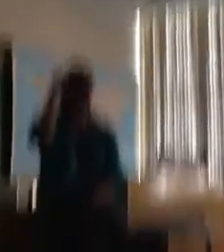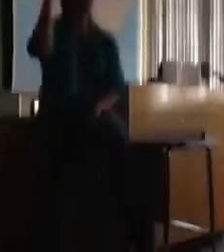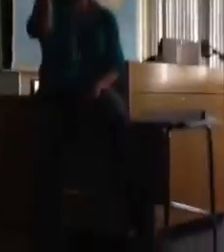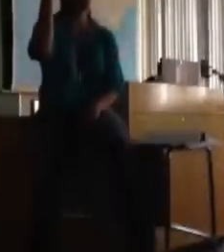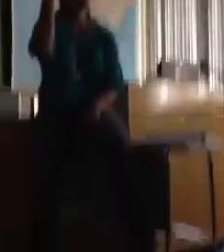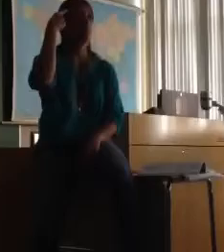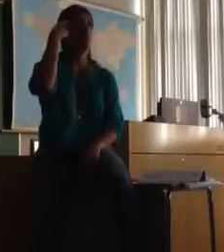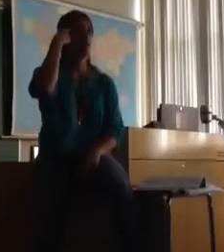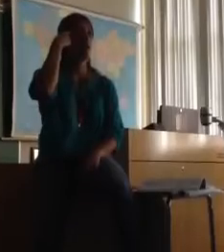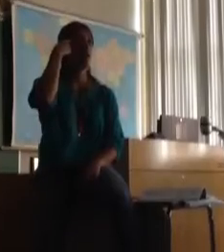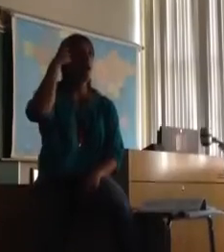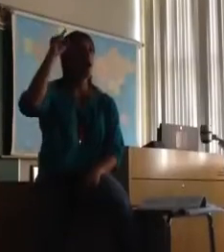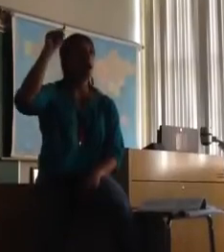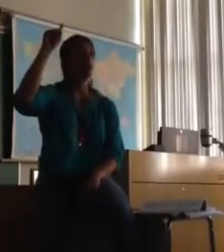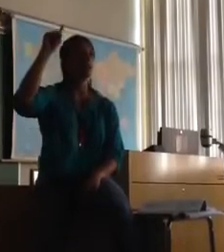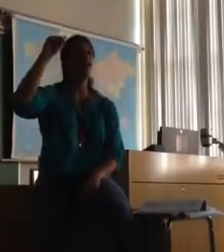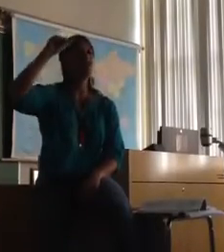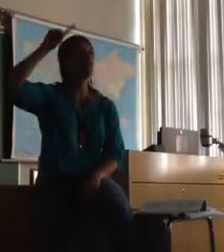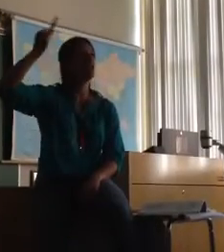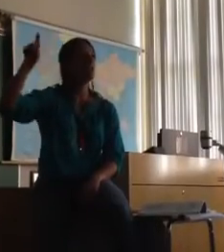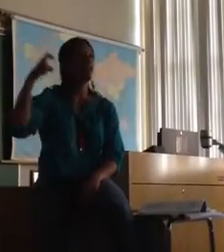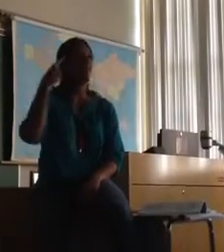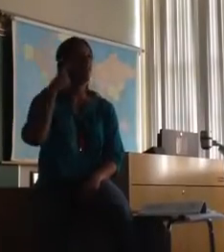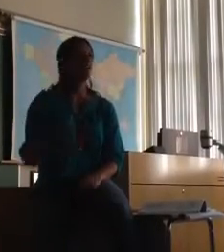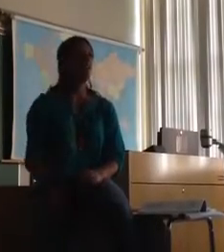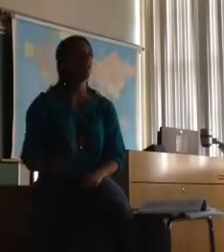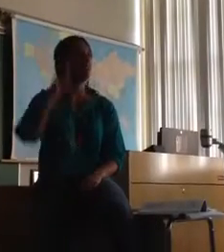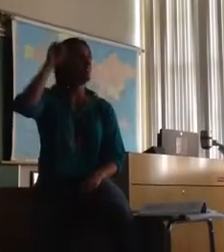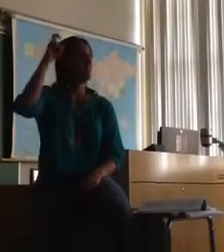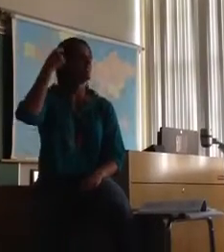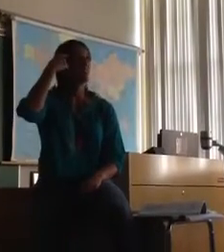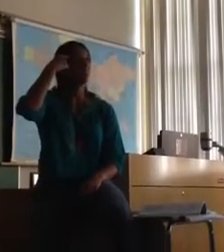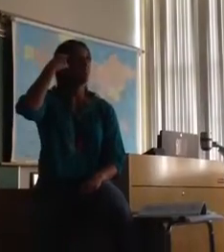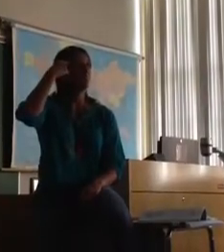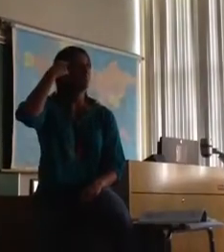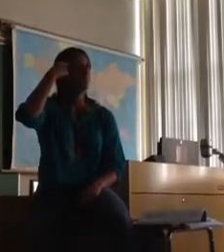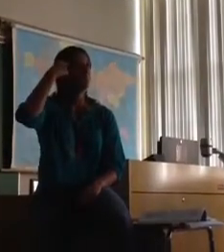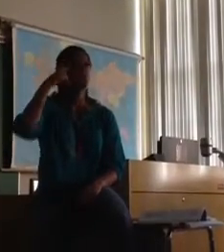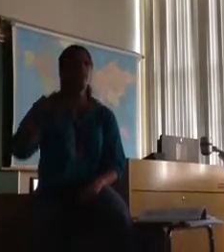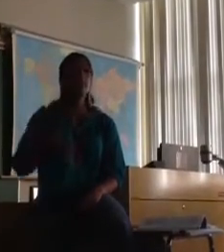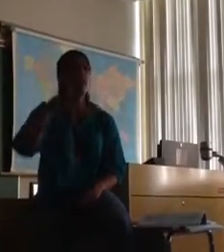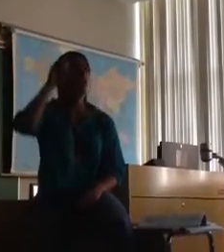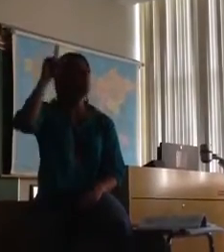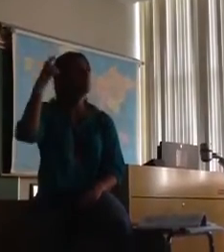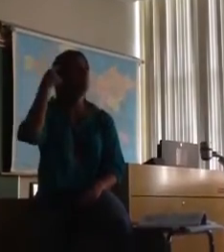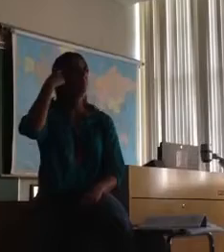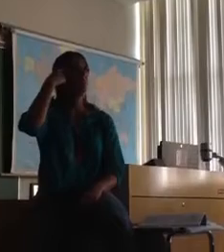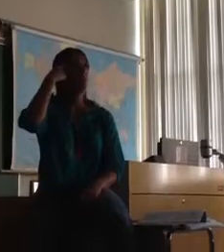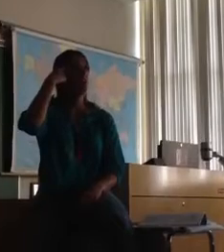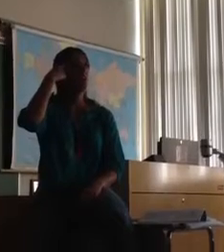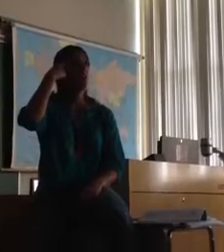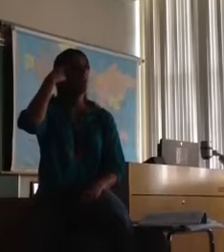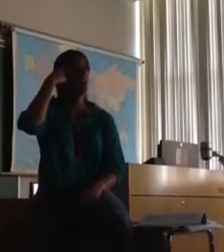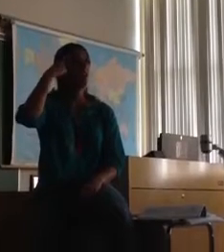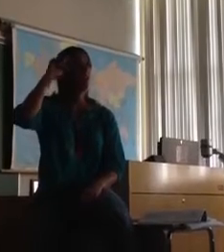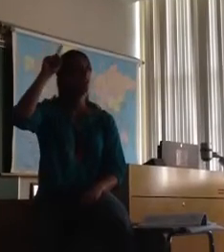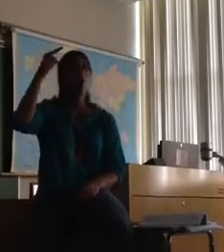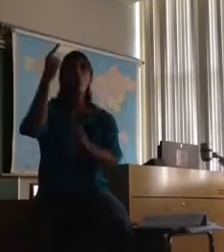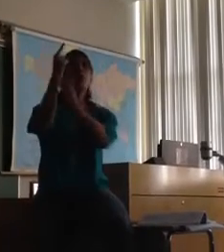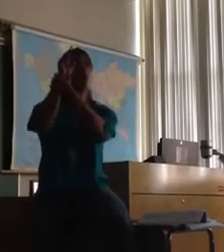your hand to start? Kind of just starts vaguely out like this. Okay. Just kind of pick it up. Your palms after you start. Oh yeah,